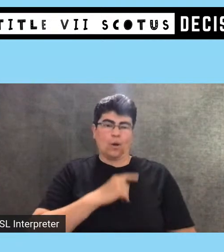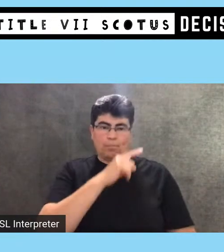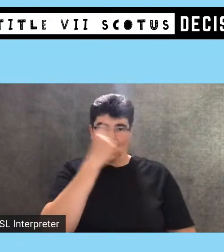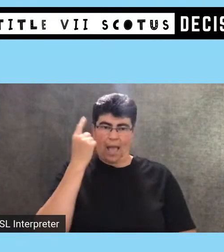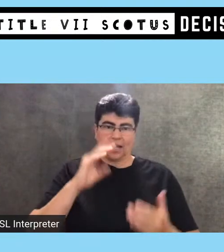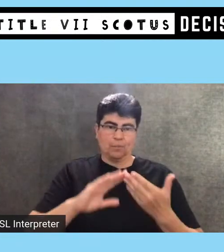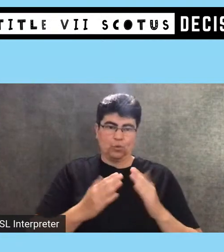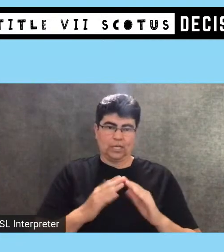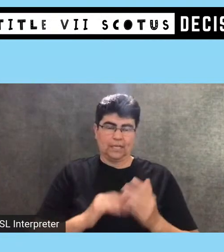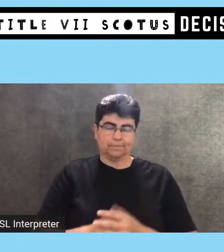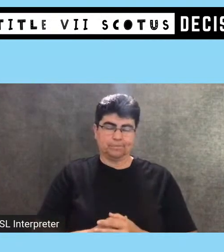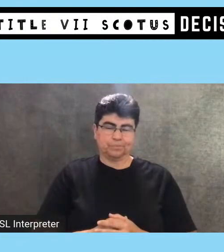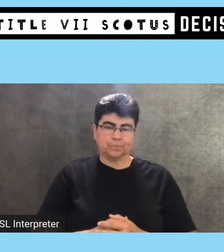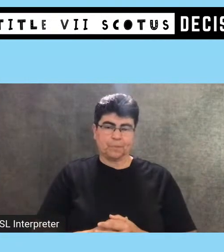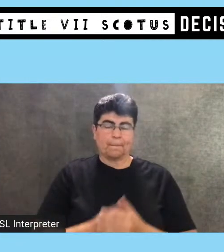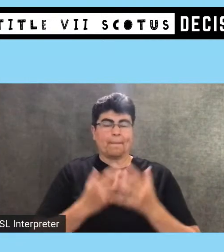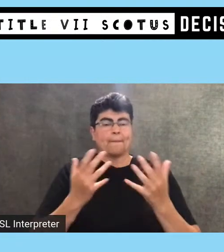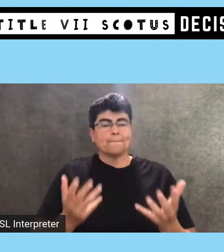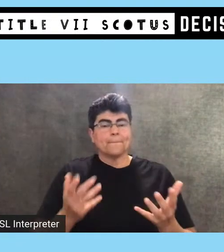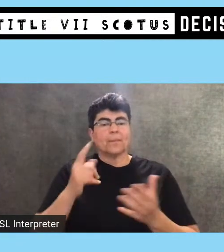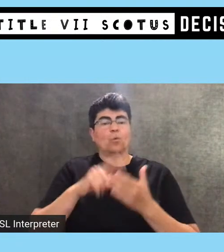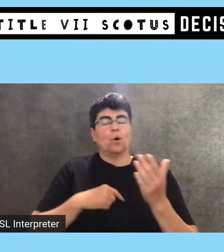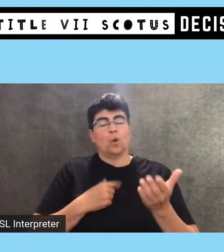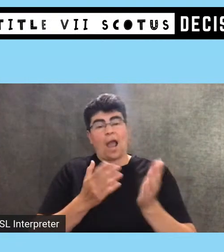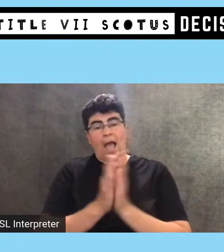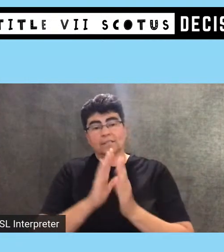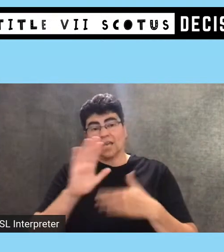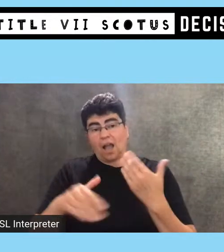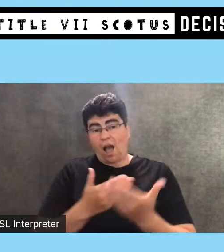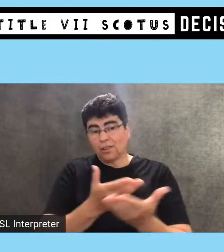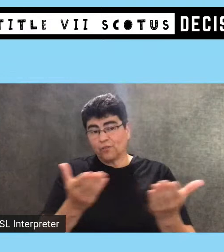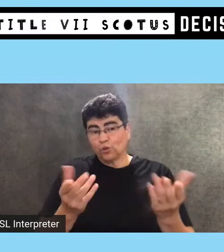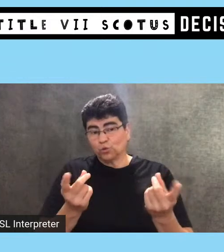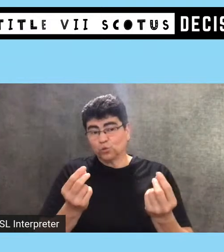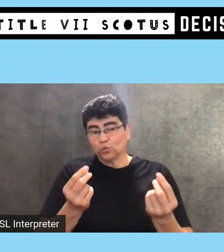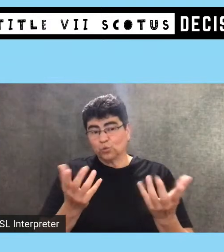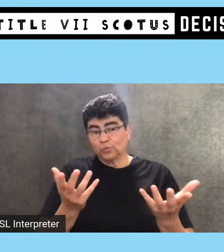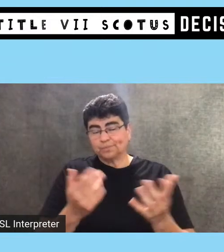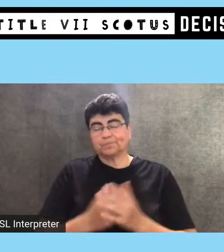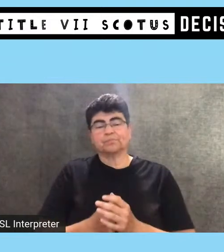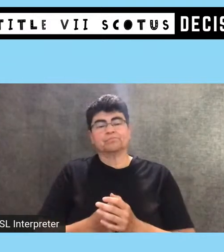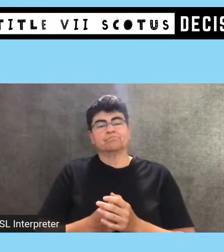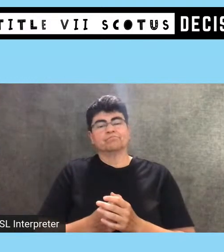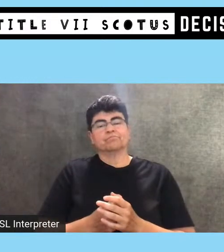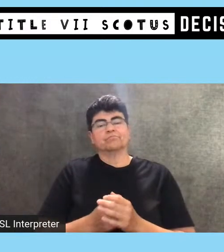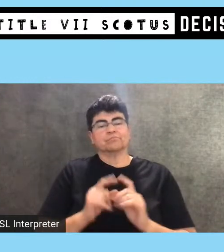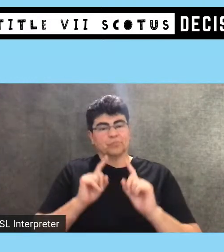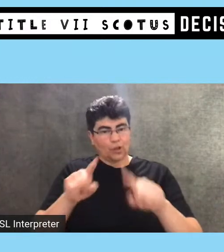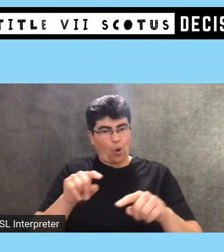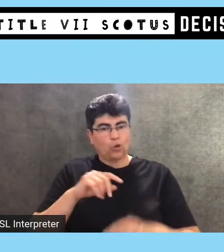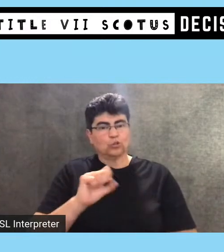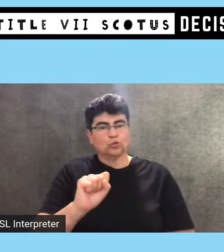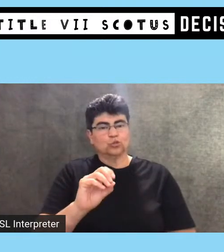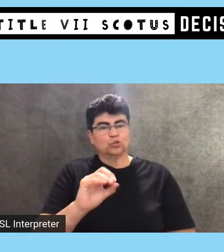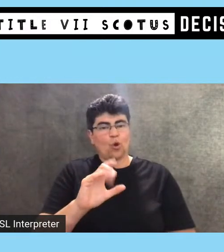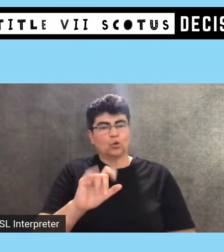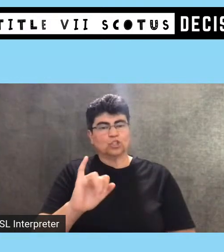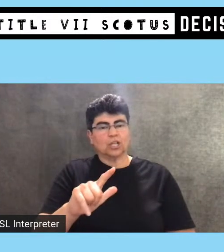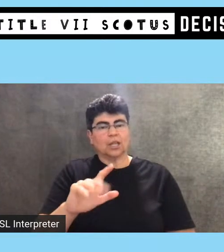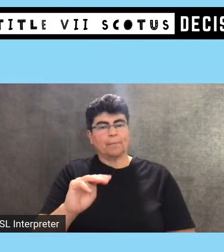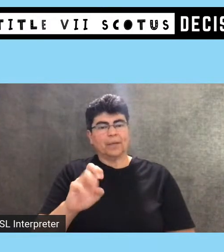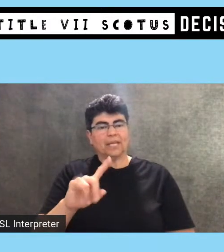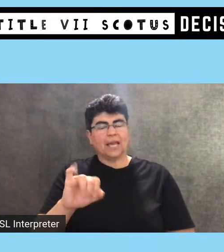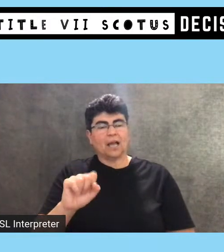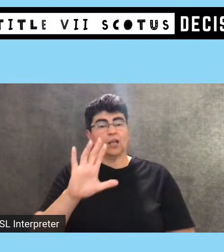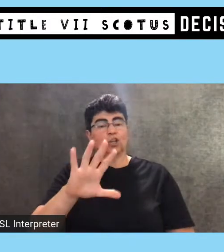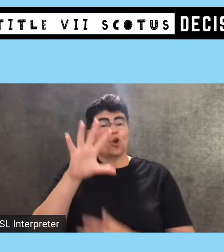community. So what we're asking all of you to do is to take to social media, hold up your